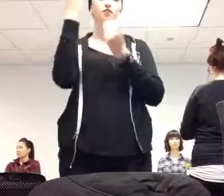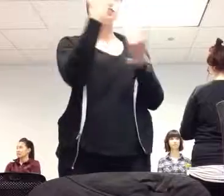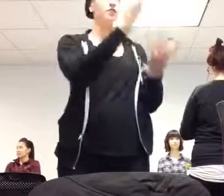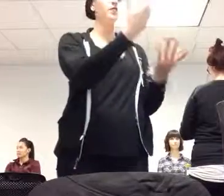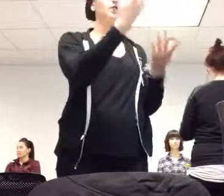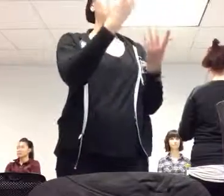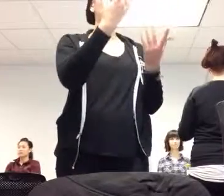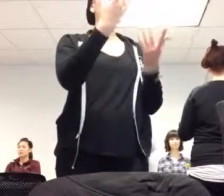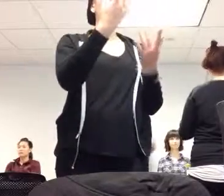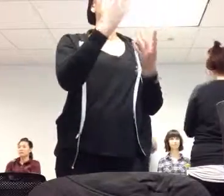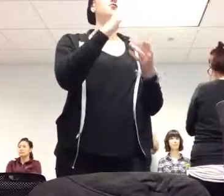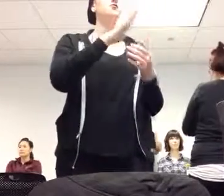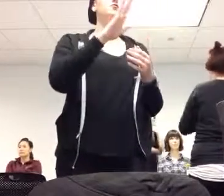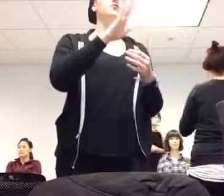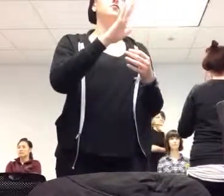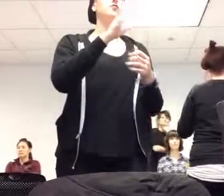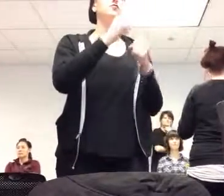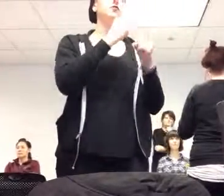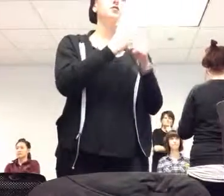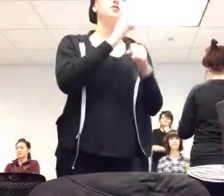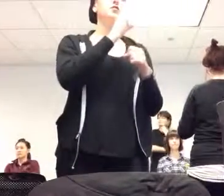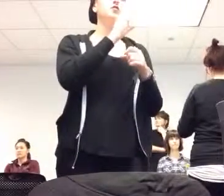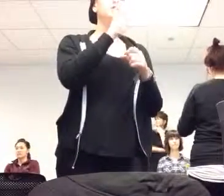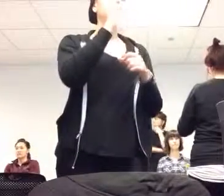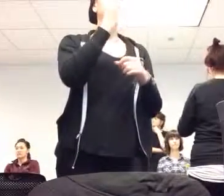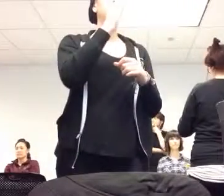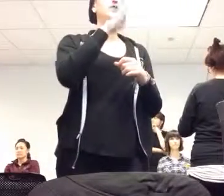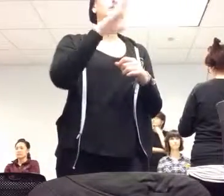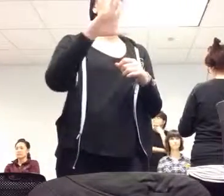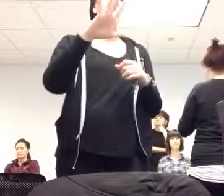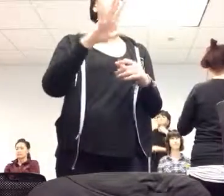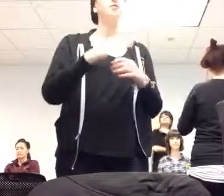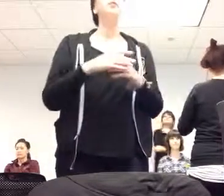most people say they've been doctored. And I'll explain what I mean by doctored in a little bit.